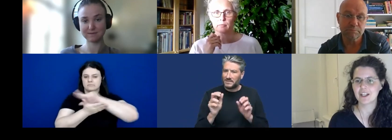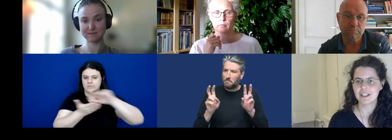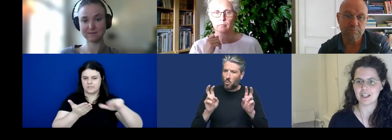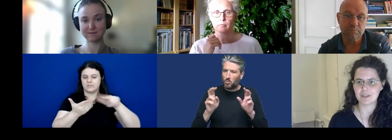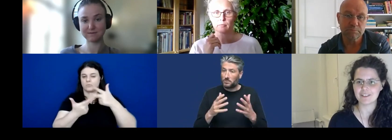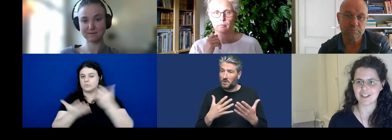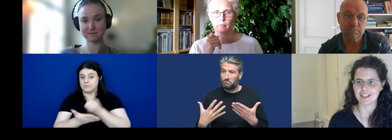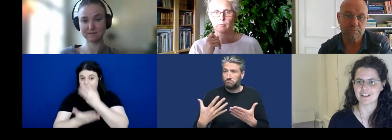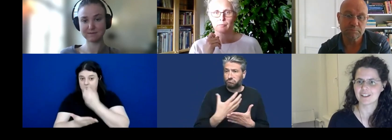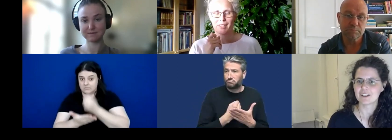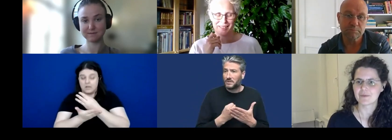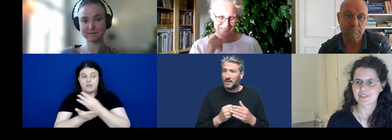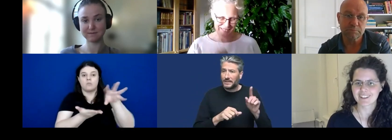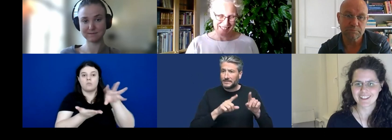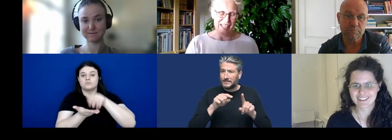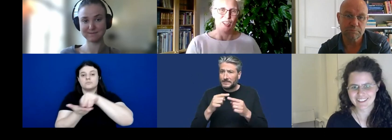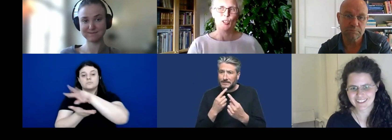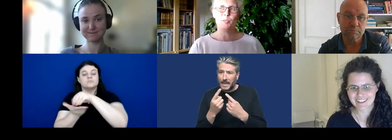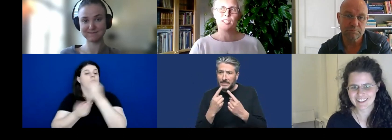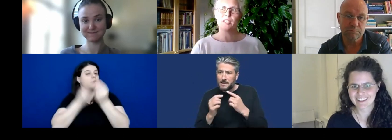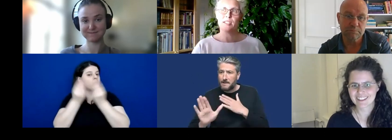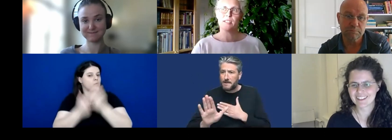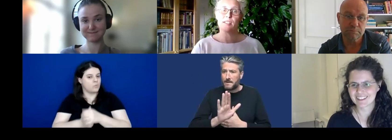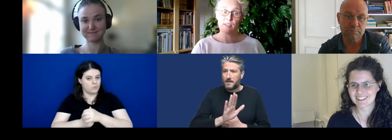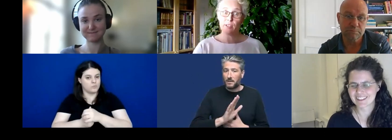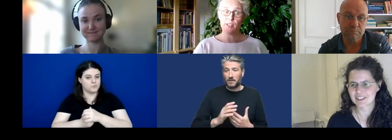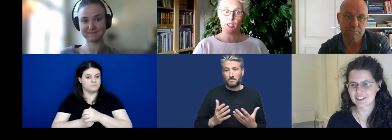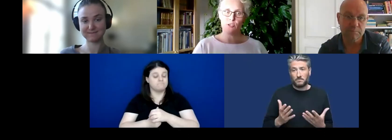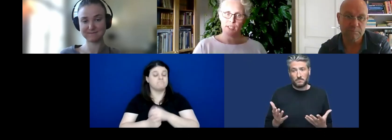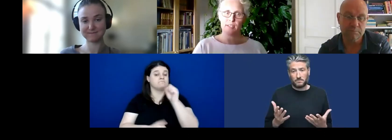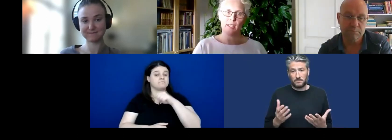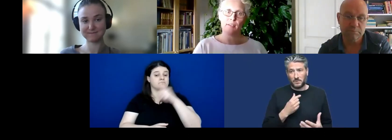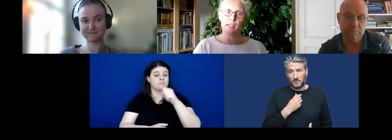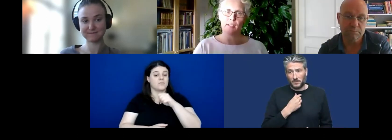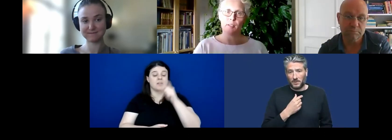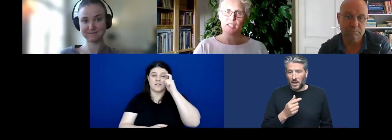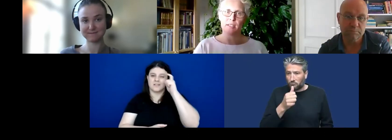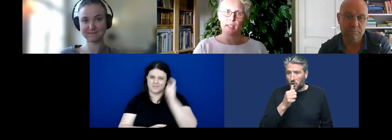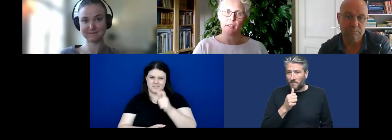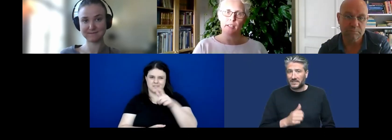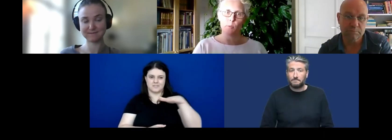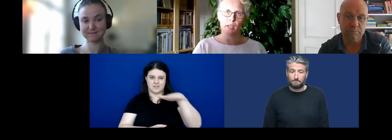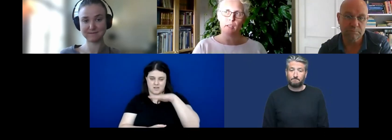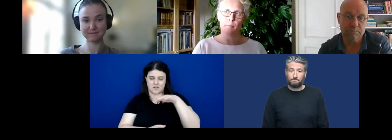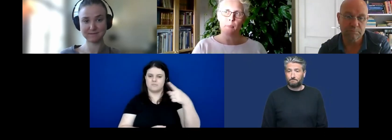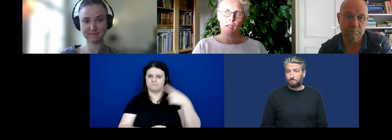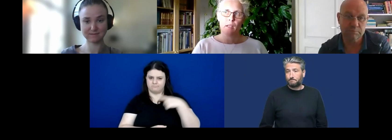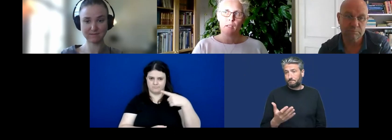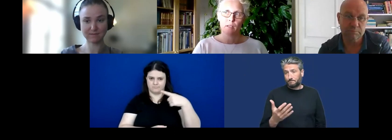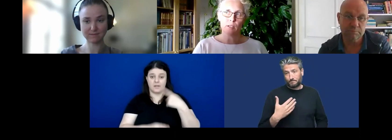So yeah, please, Anna. Yeah. No, but it's a very interesting area. And I mean, it's an area